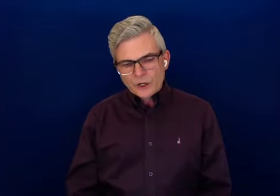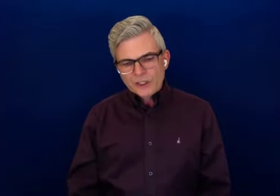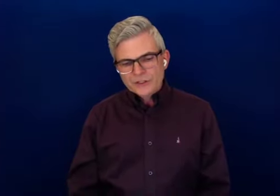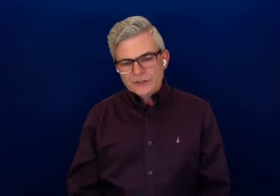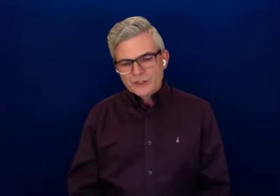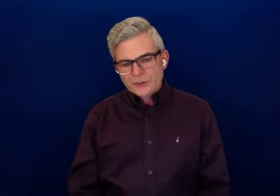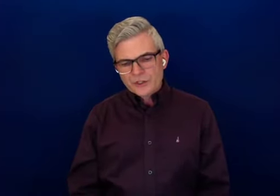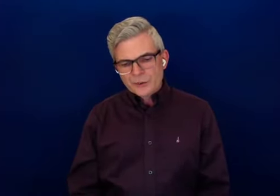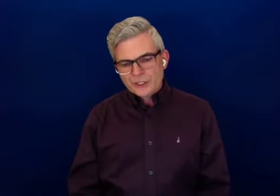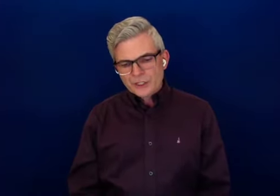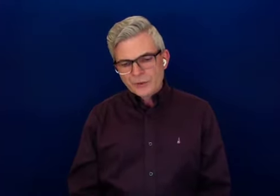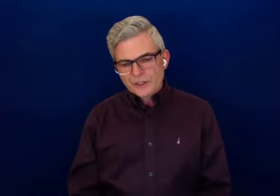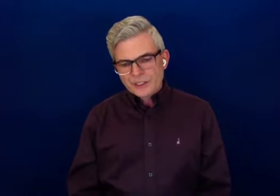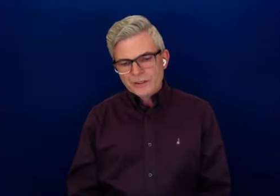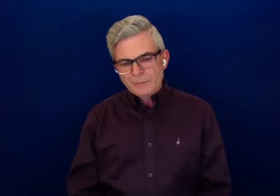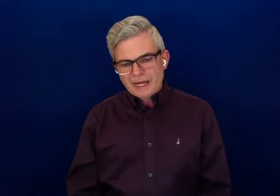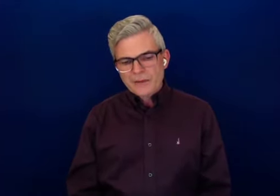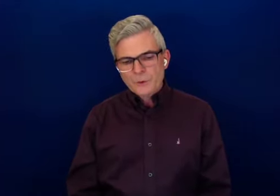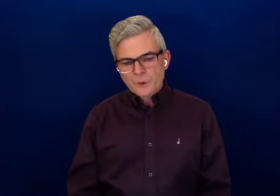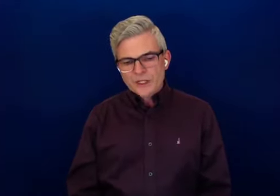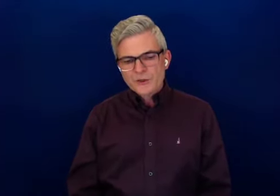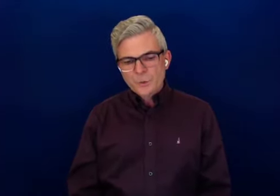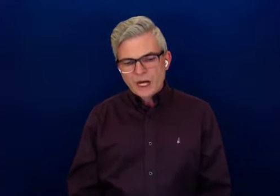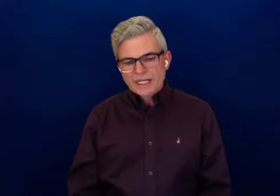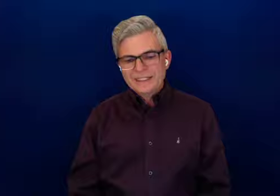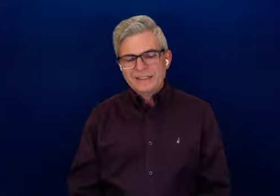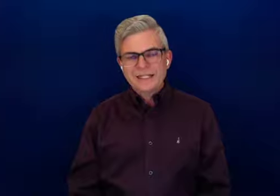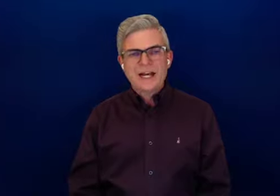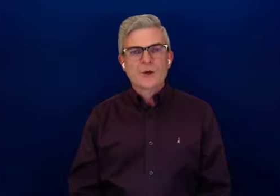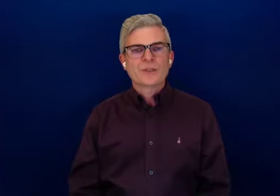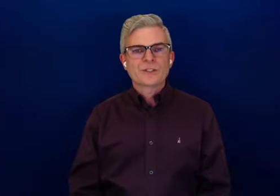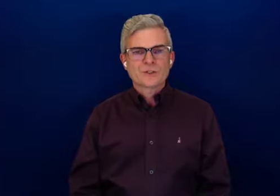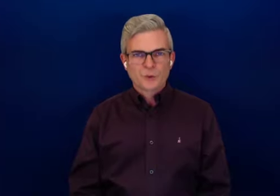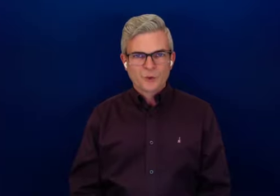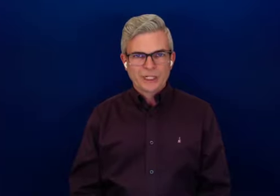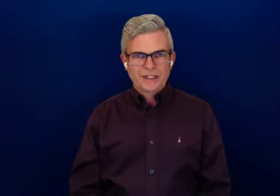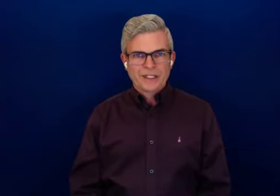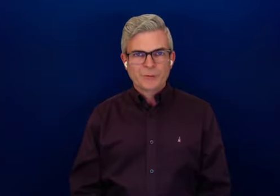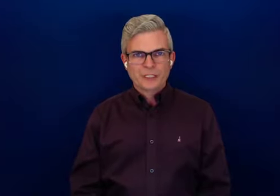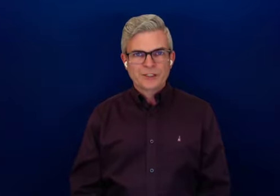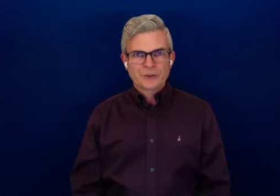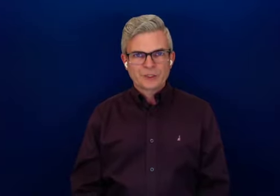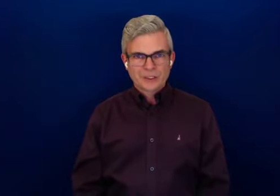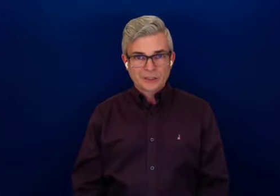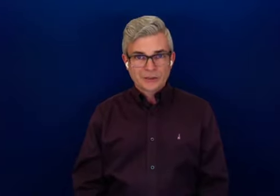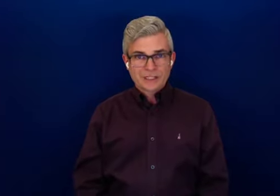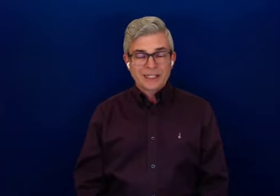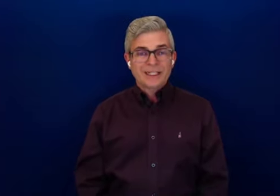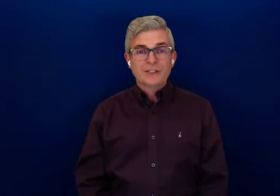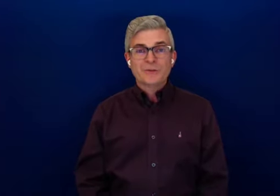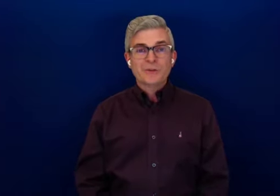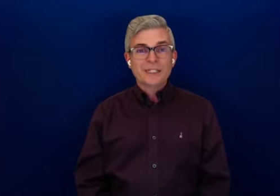your audience should know that you are done by the way you wind down the story and bring it to a close. And if you